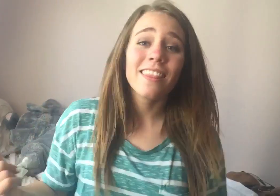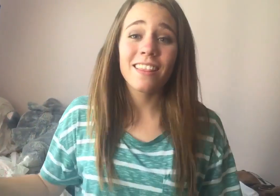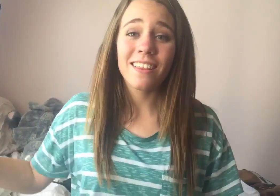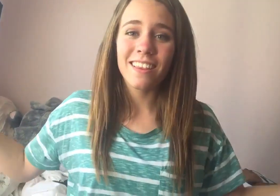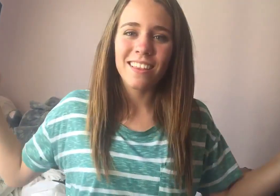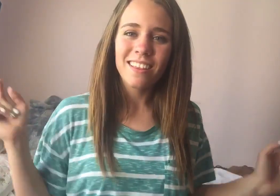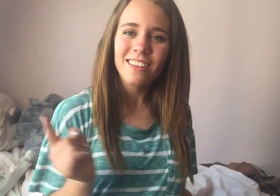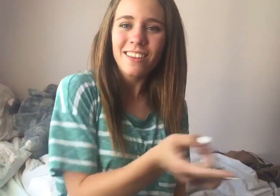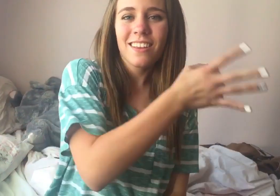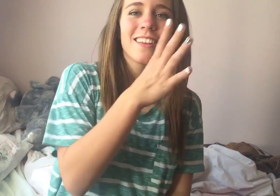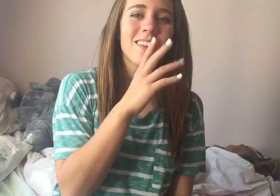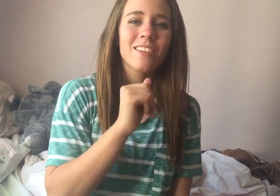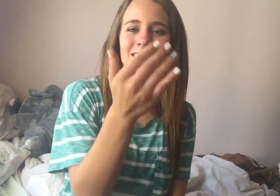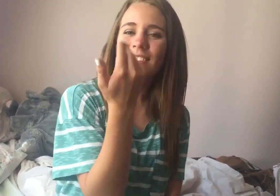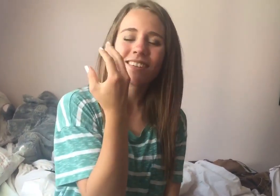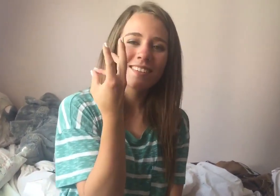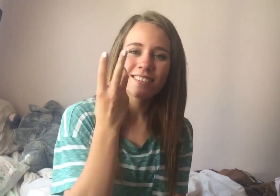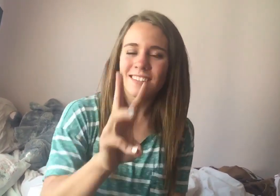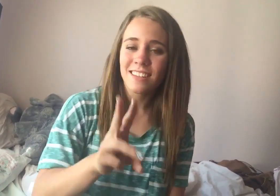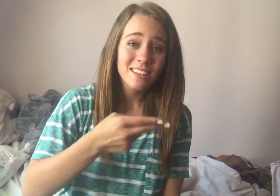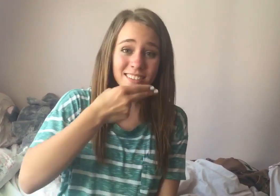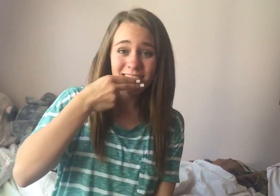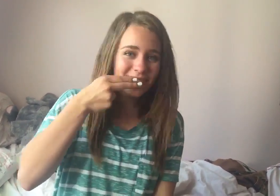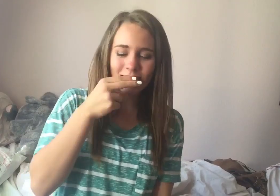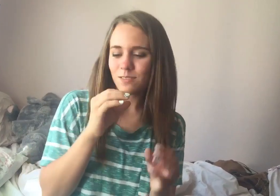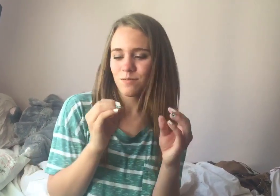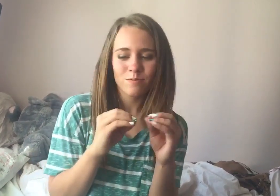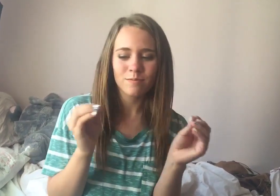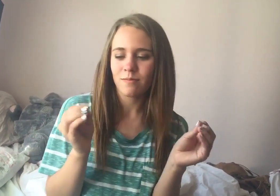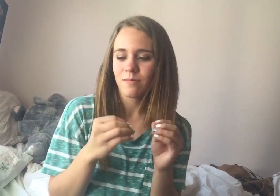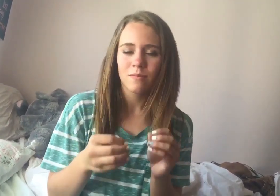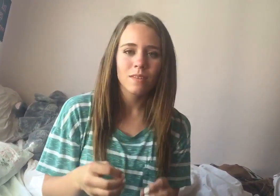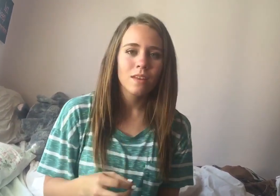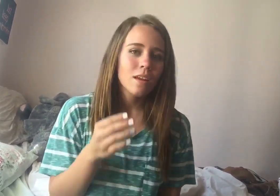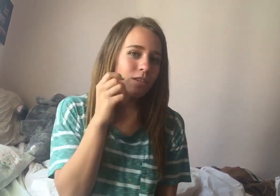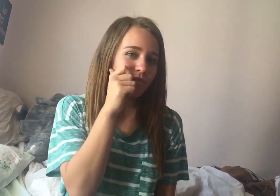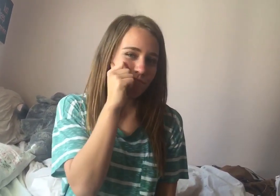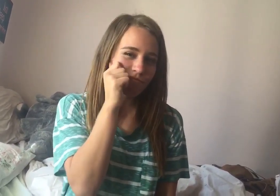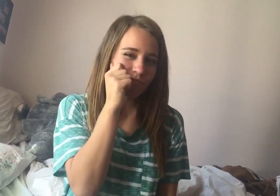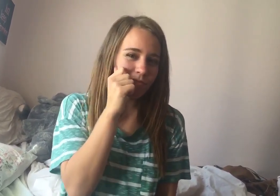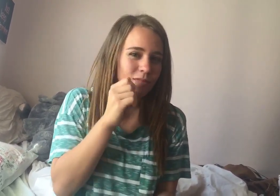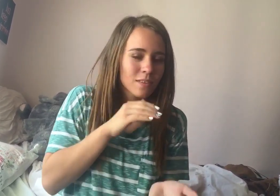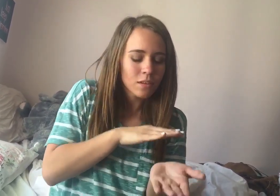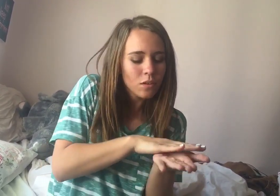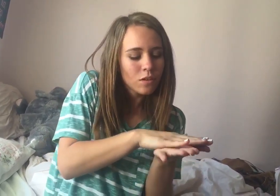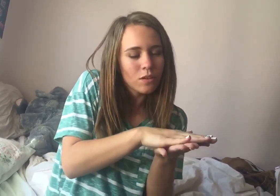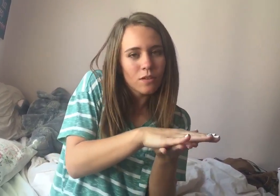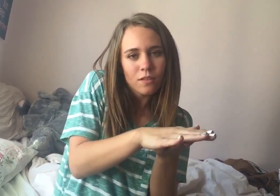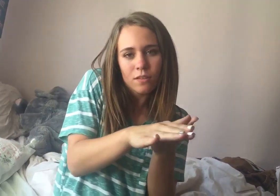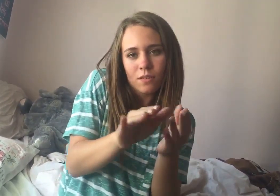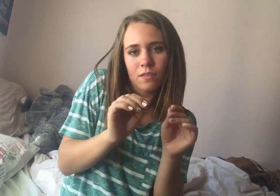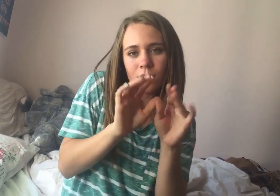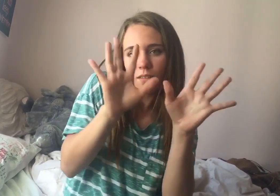Then, hallelujah, you are 16 and the braces disappear, and your skin is smooth and clear, and